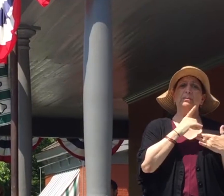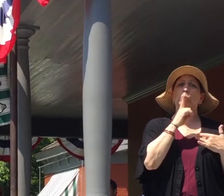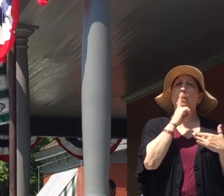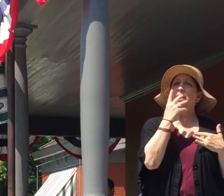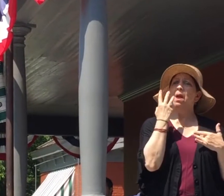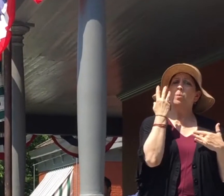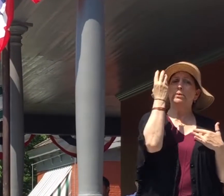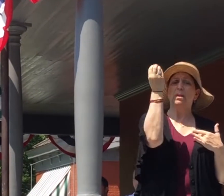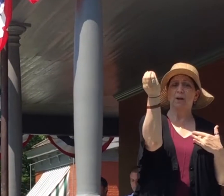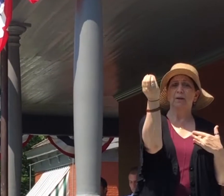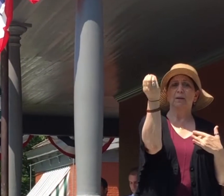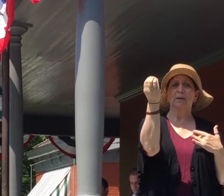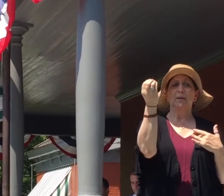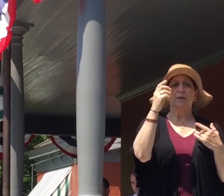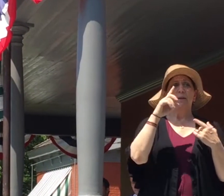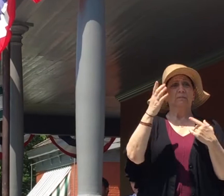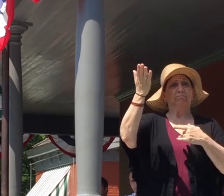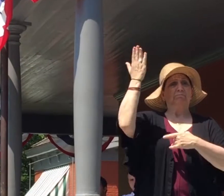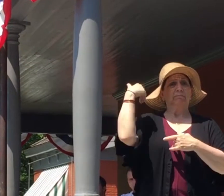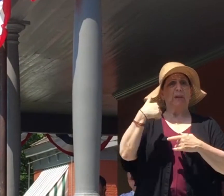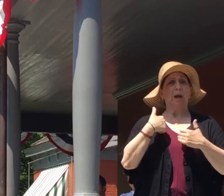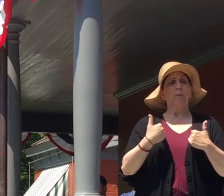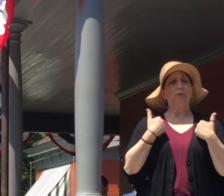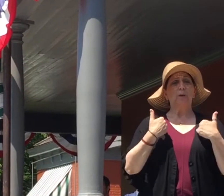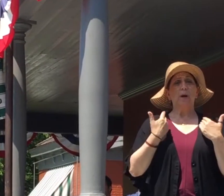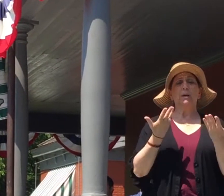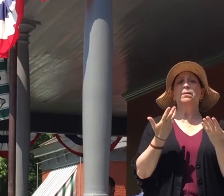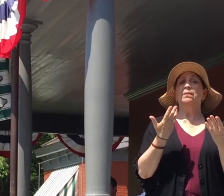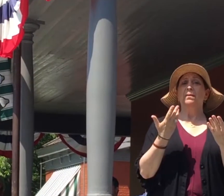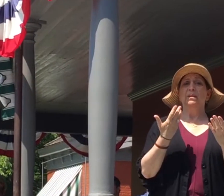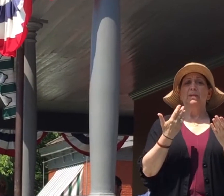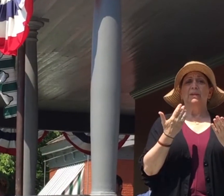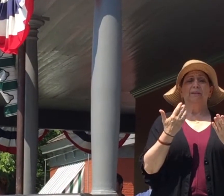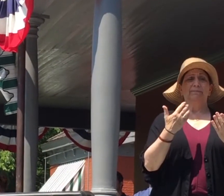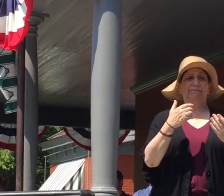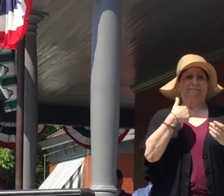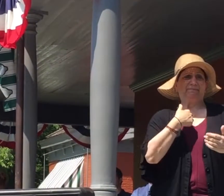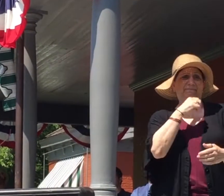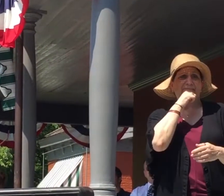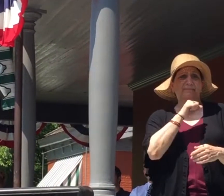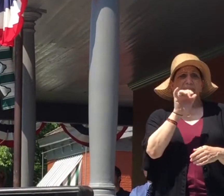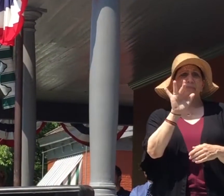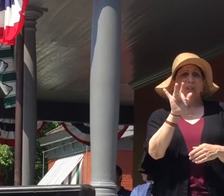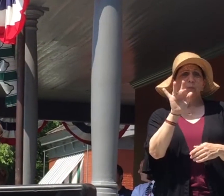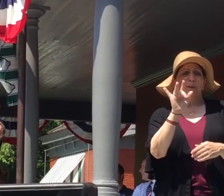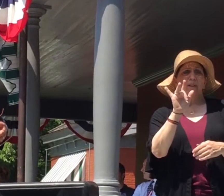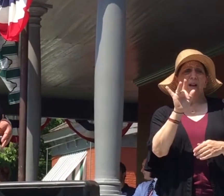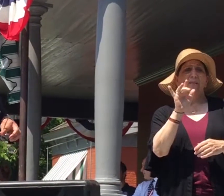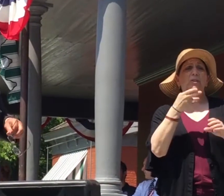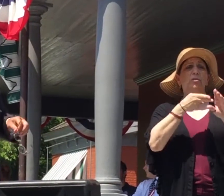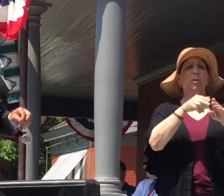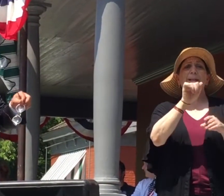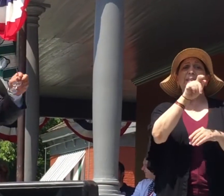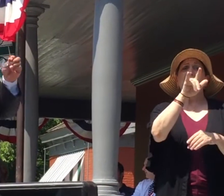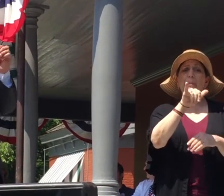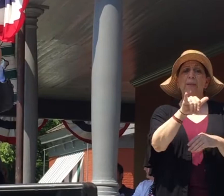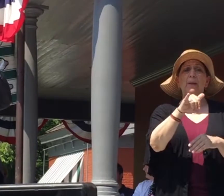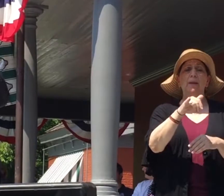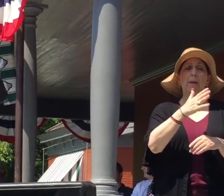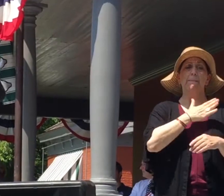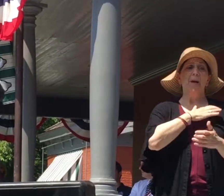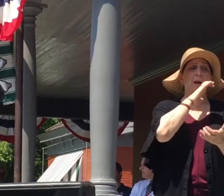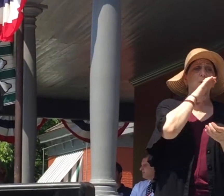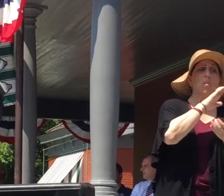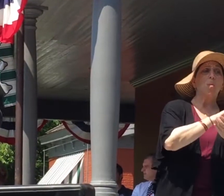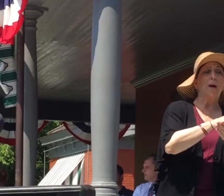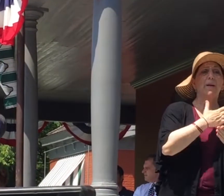outdoors. When I was a young man, a young member of the New York General Assembly, but 25 years old, I lost my wife and